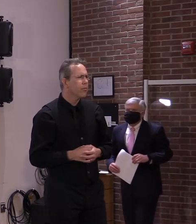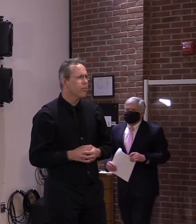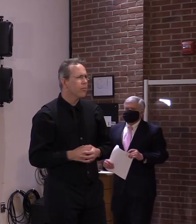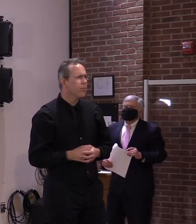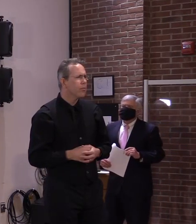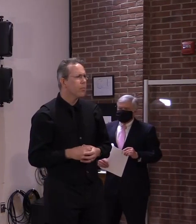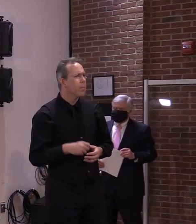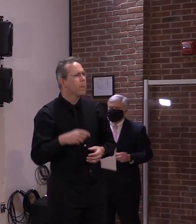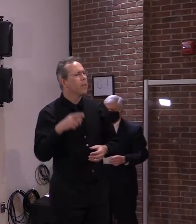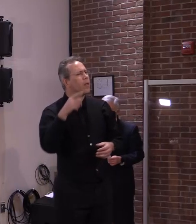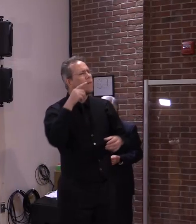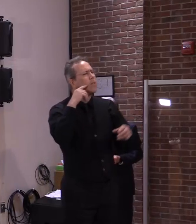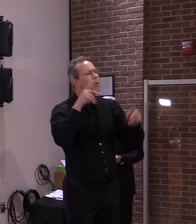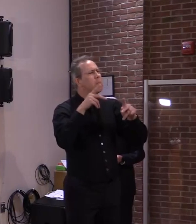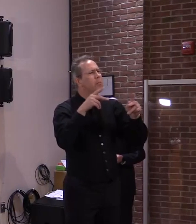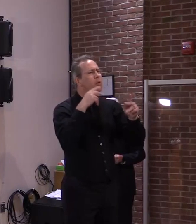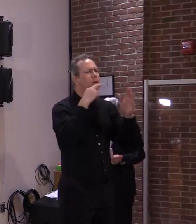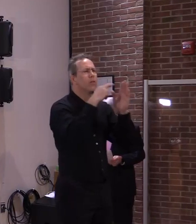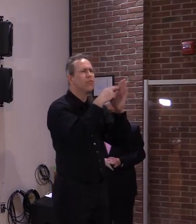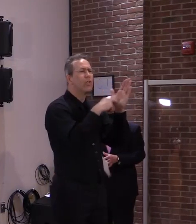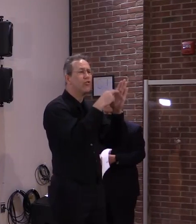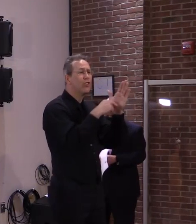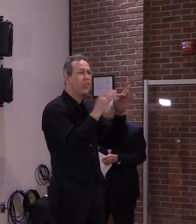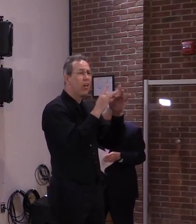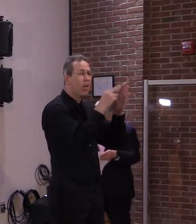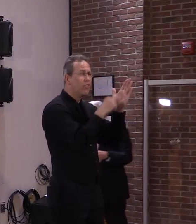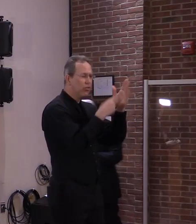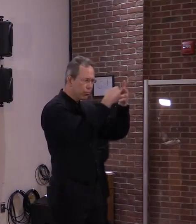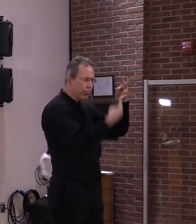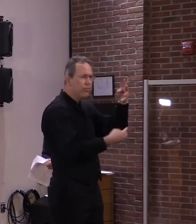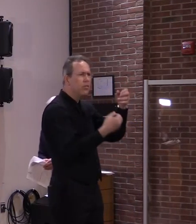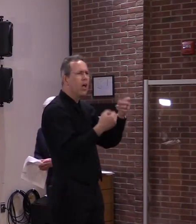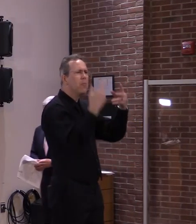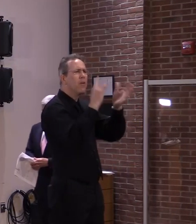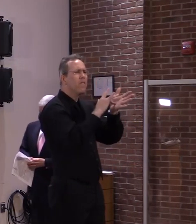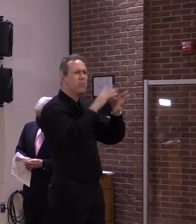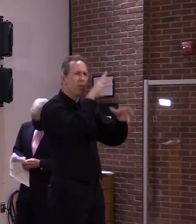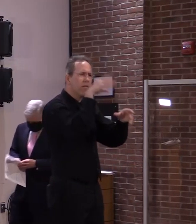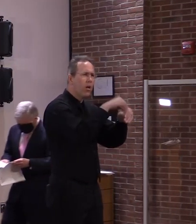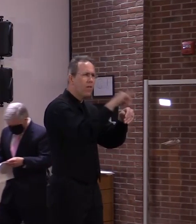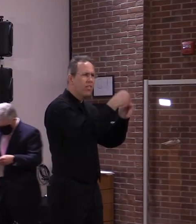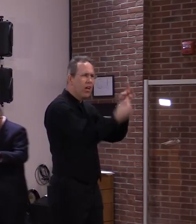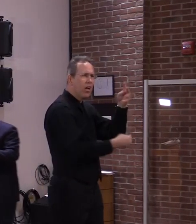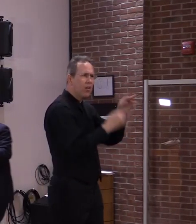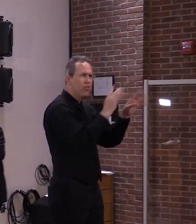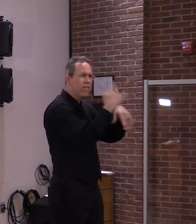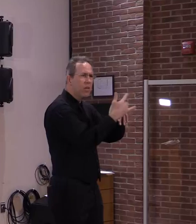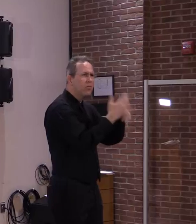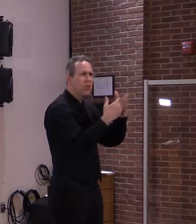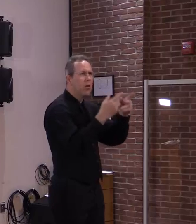we're adding them as we speak. I'll let Secretary Smith maybe answer that further.